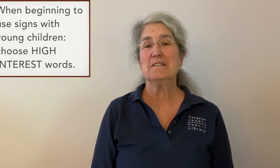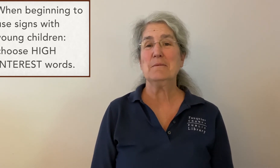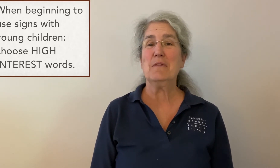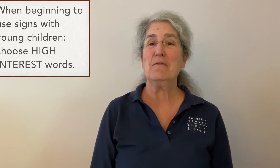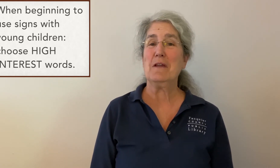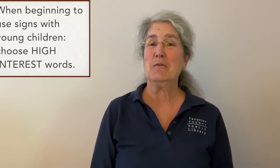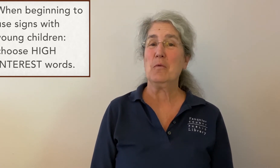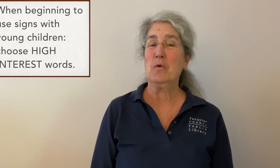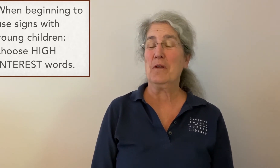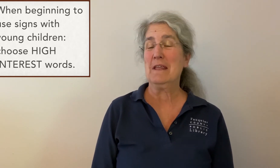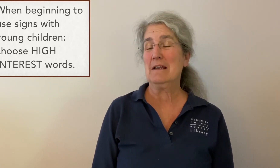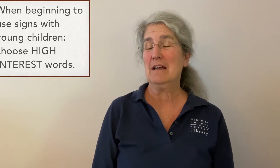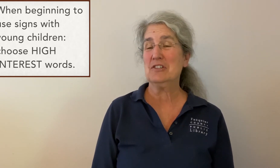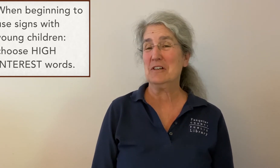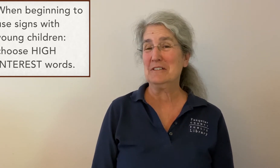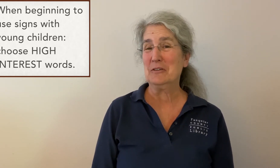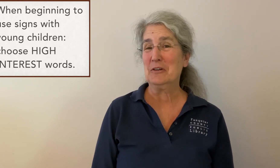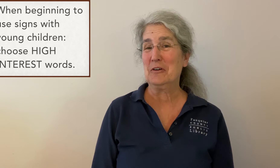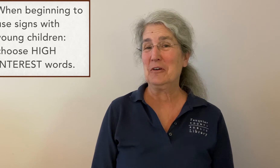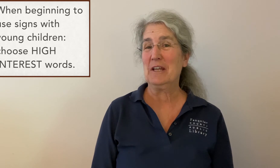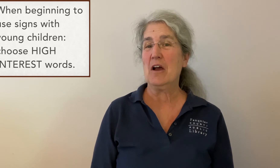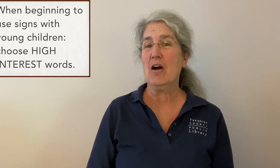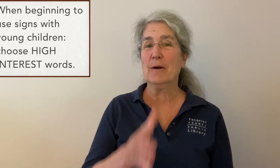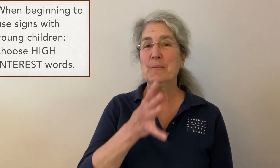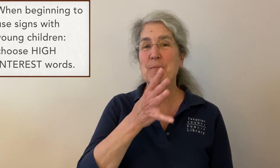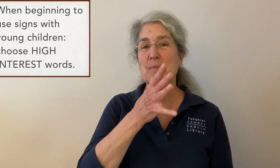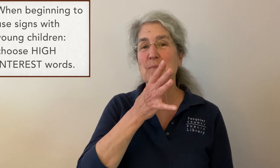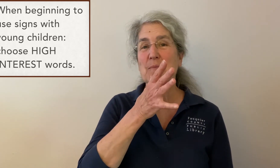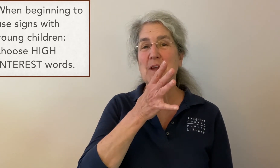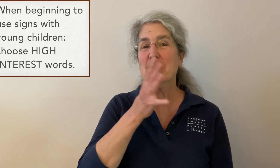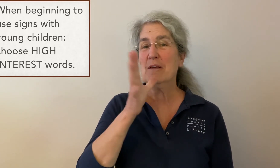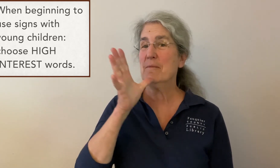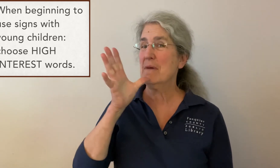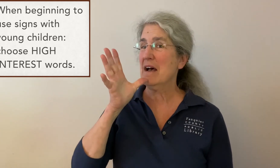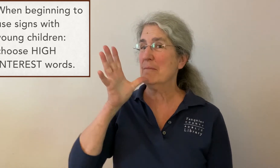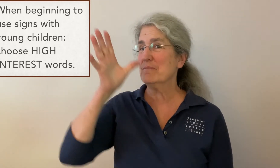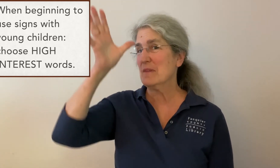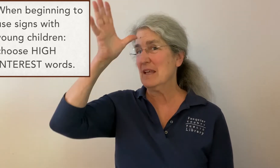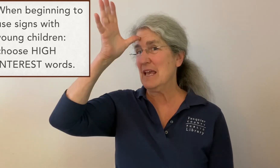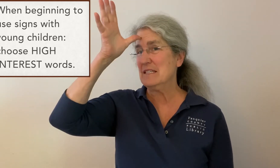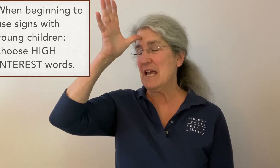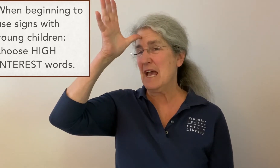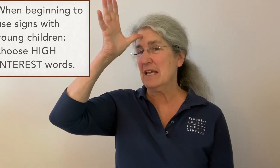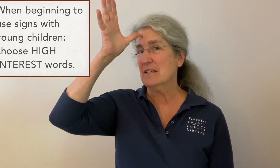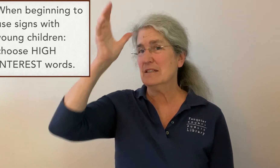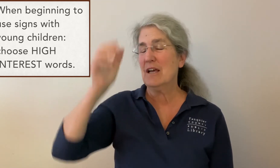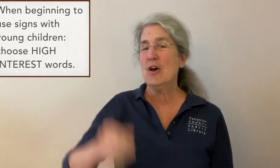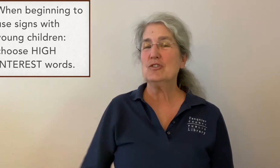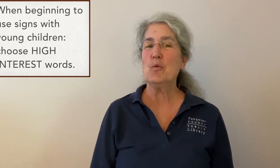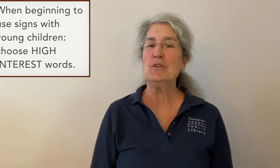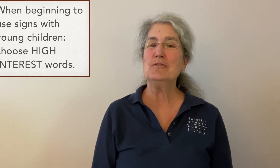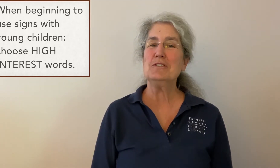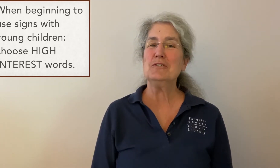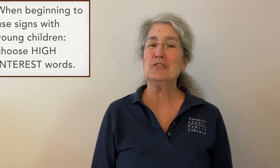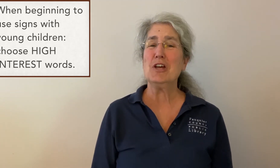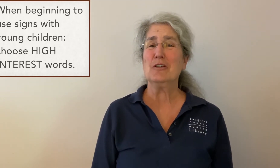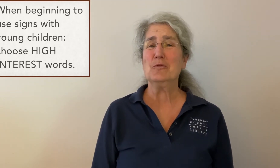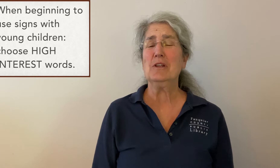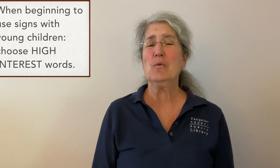of the favorite words that a child learned early are mom and dad. So when you see your child really